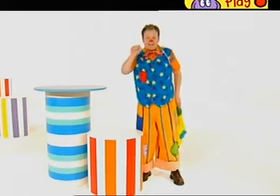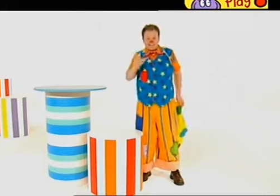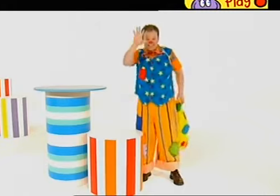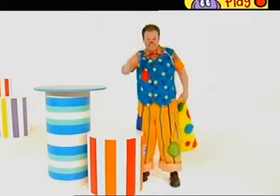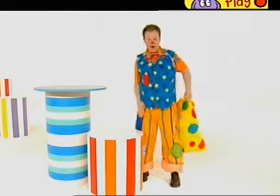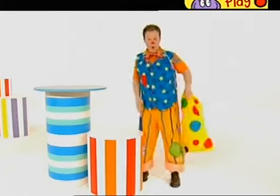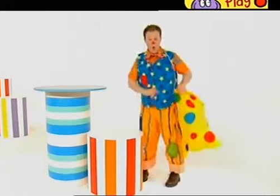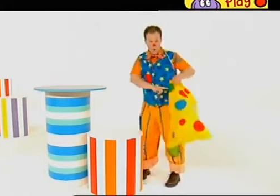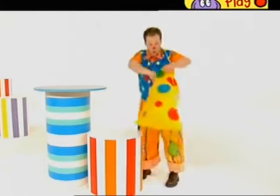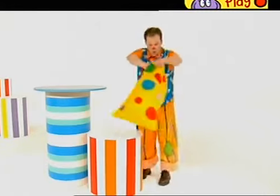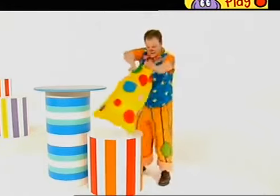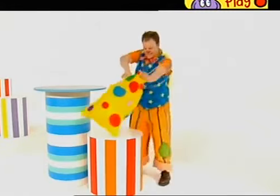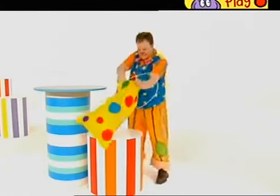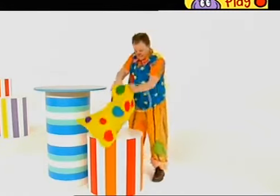Yes!